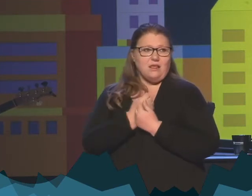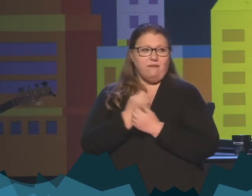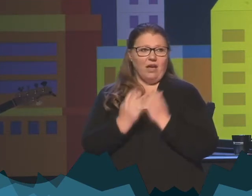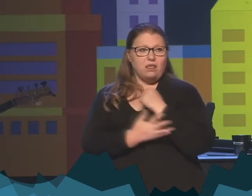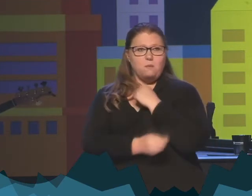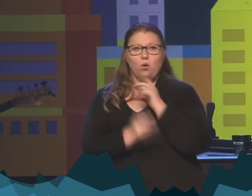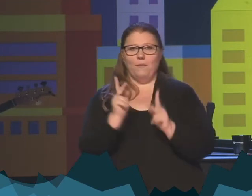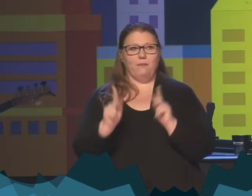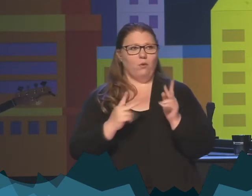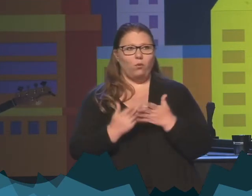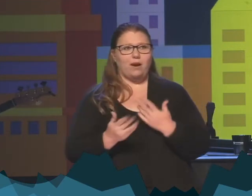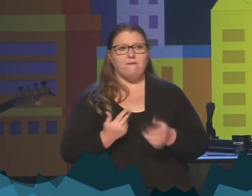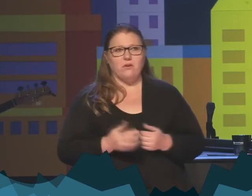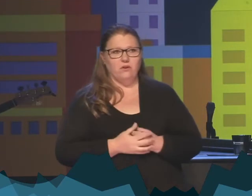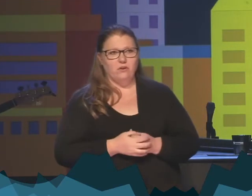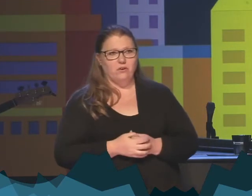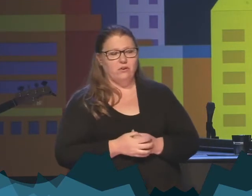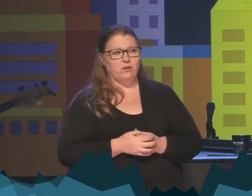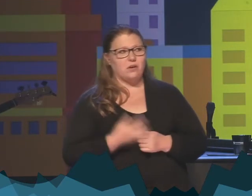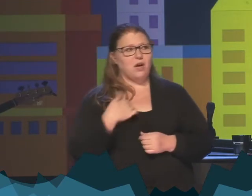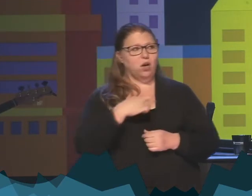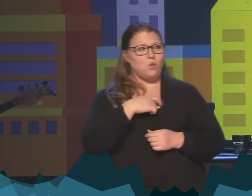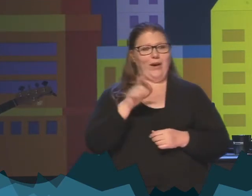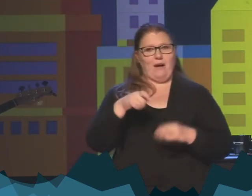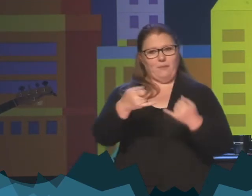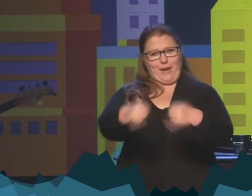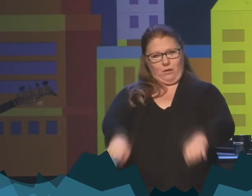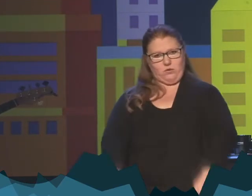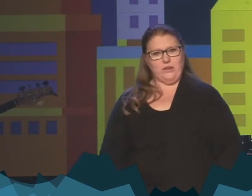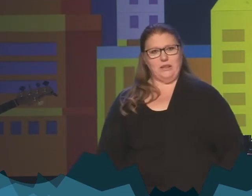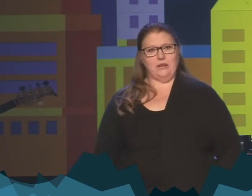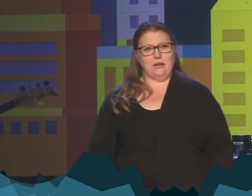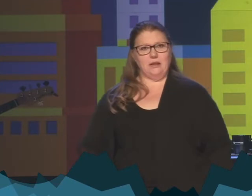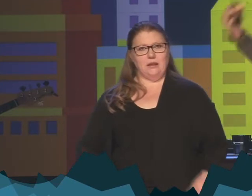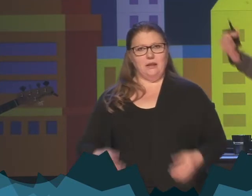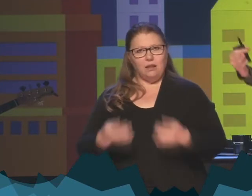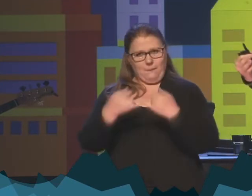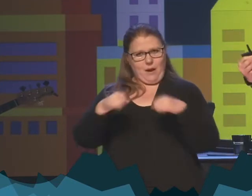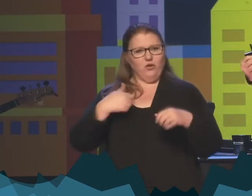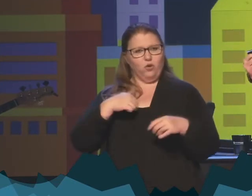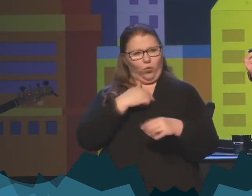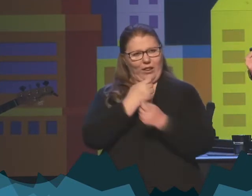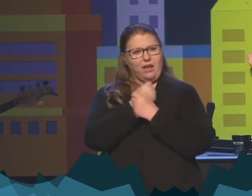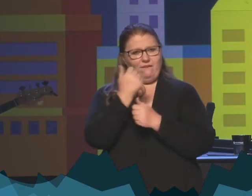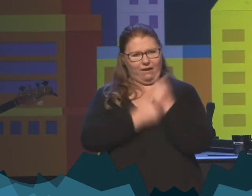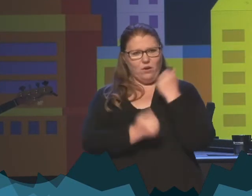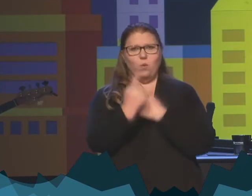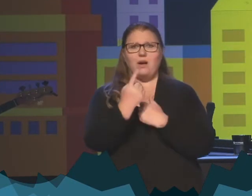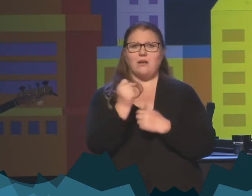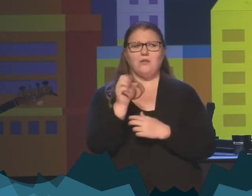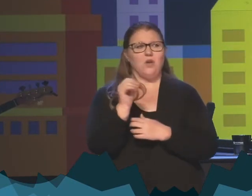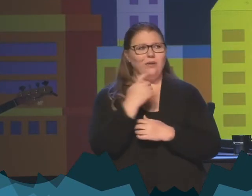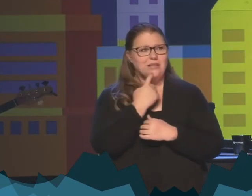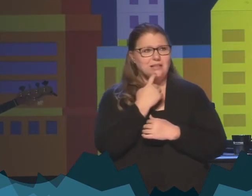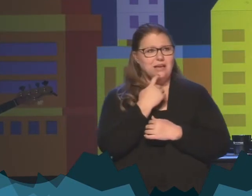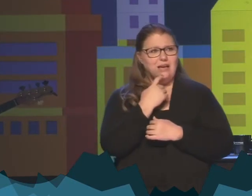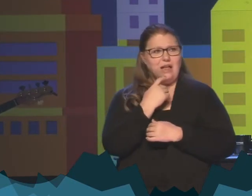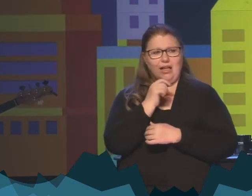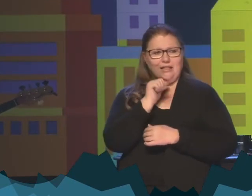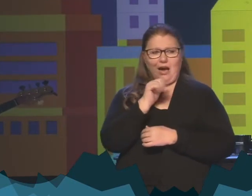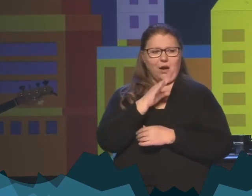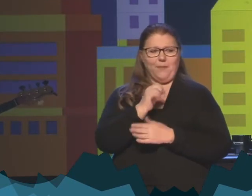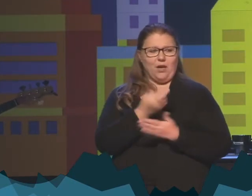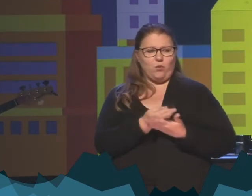poor. Like, we have to put a boundary there in the way in which we love everyone. And so it just says, well, that's not going to be a